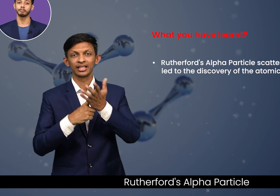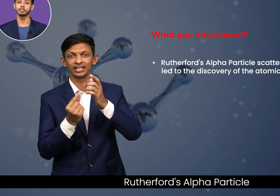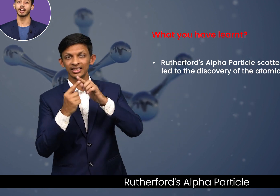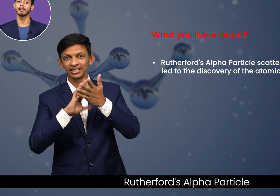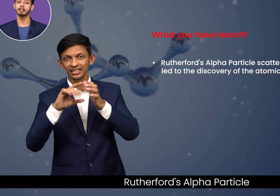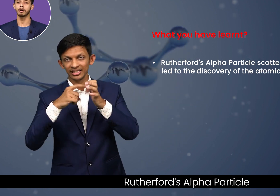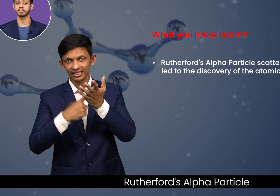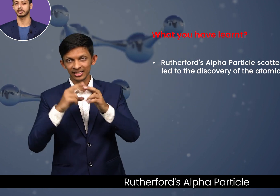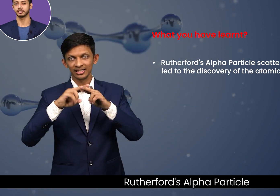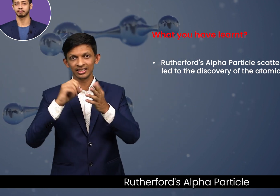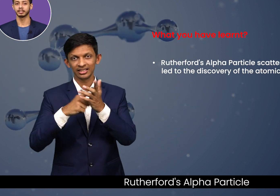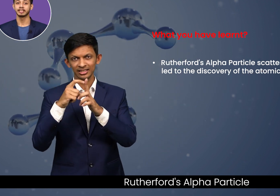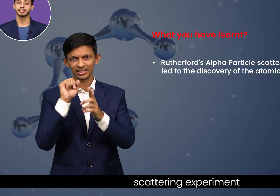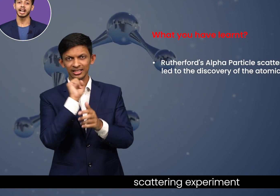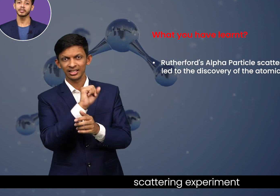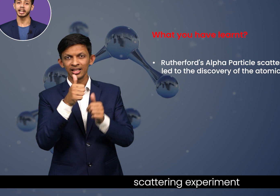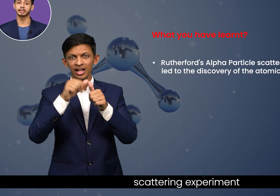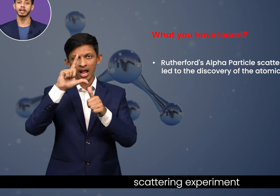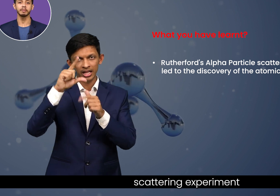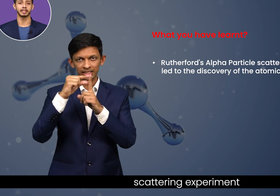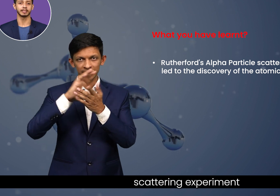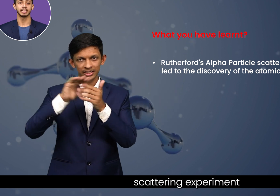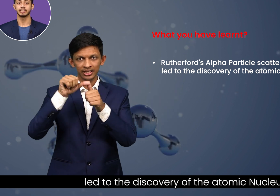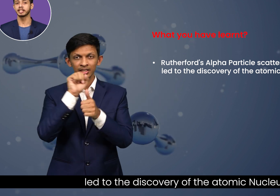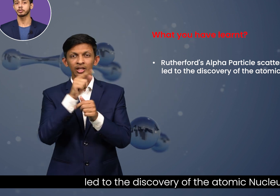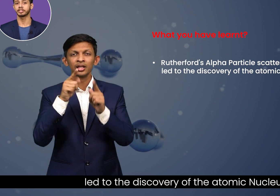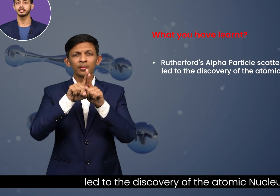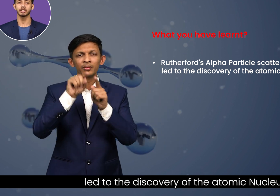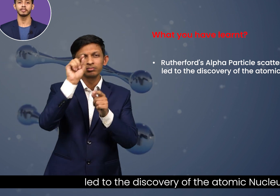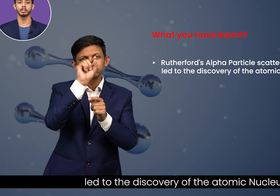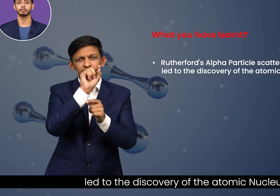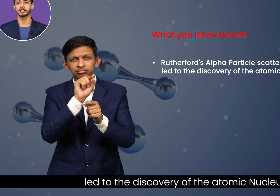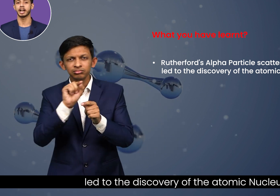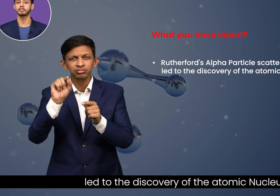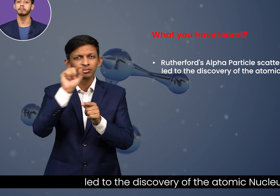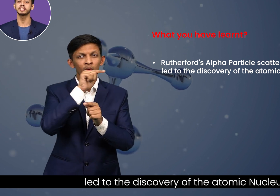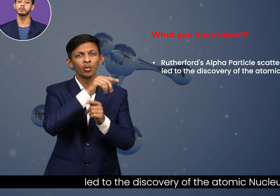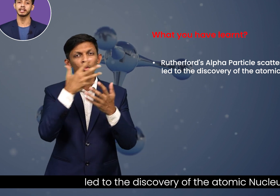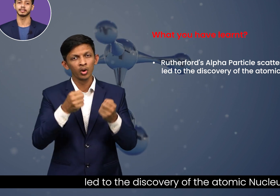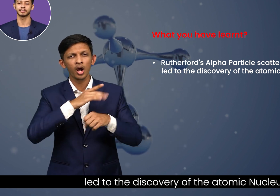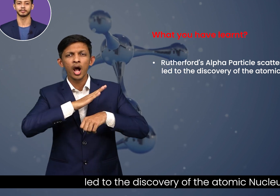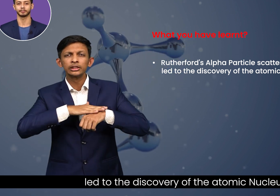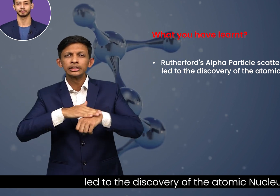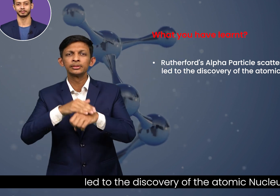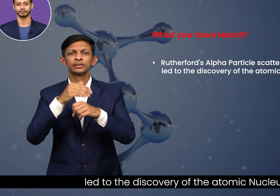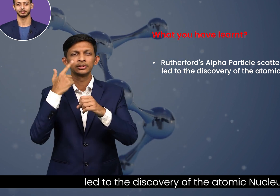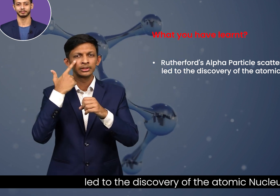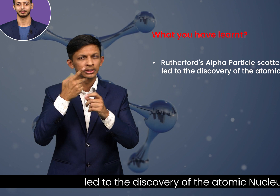Rutherford's alpha particle scattering experiment led to the discovery of the atomic nucleus.